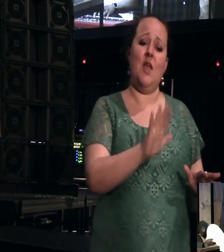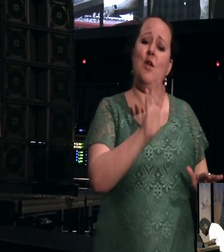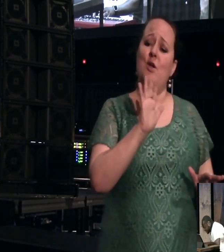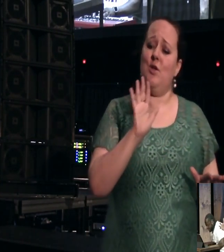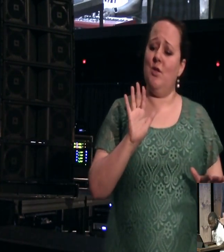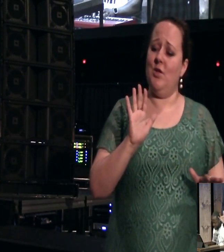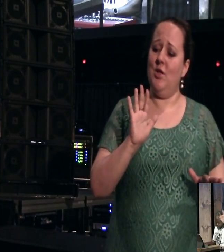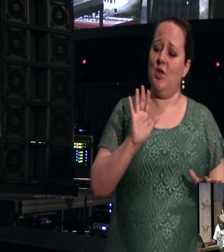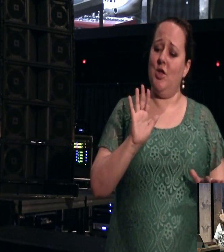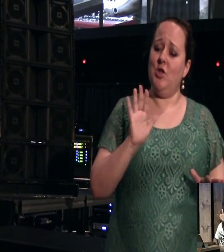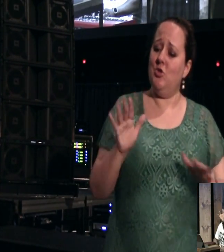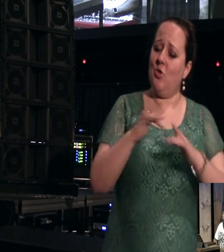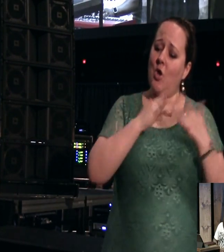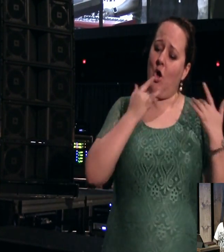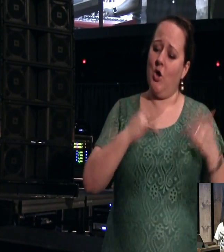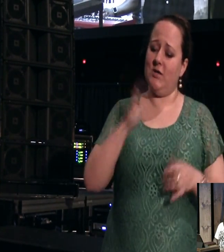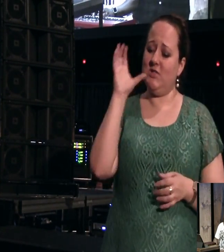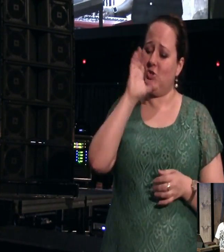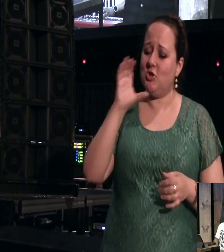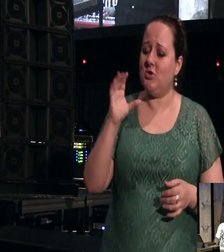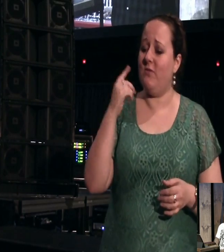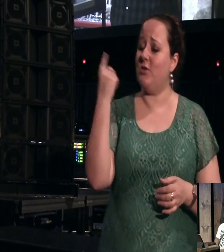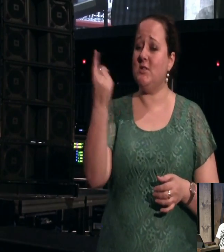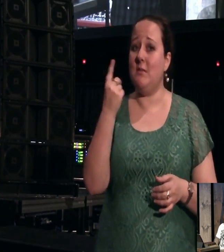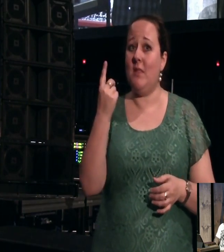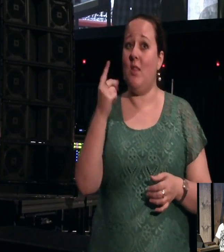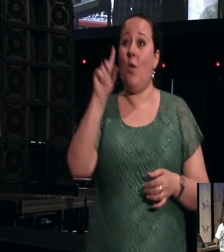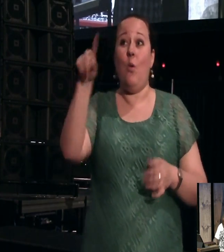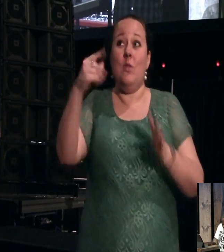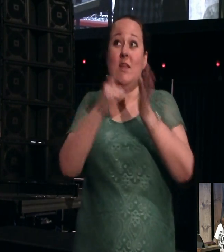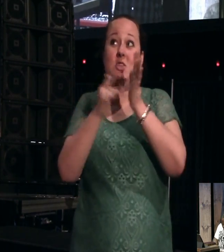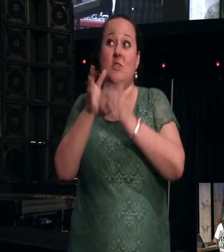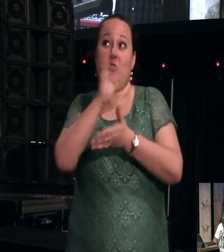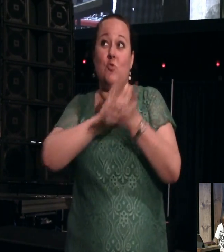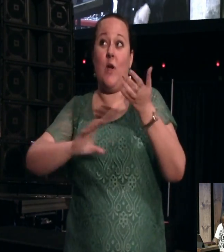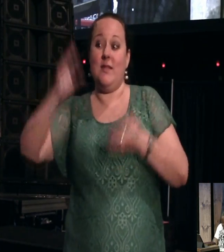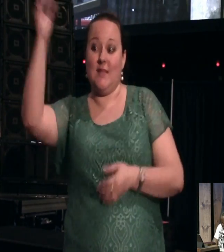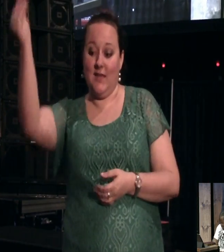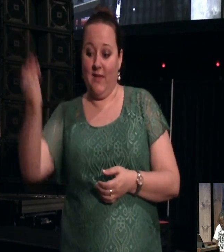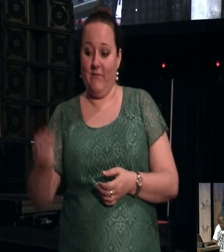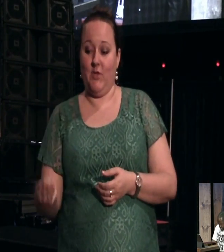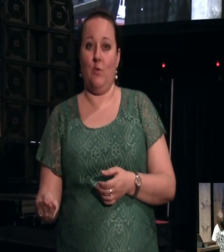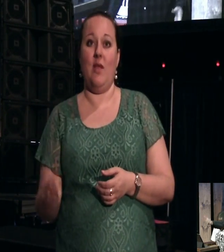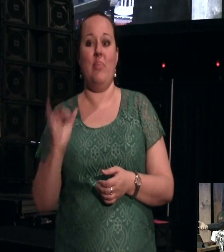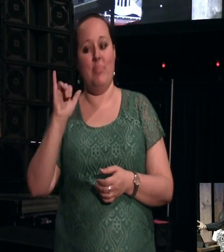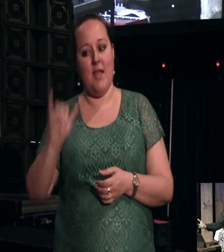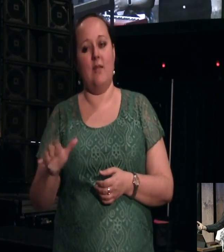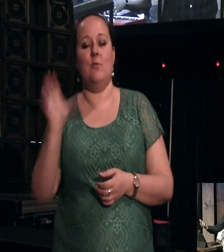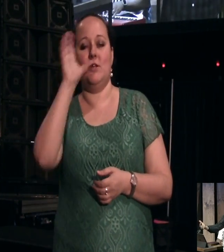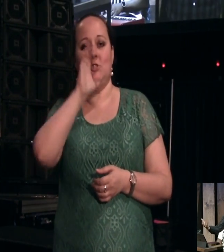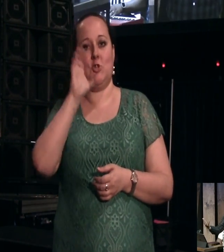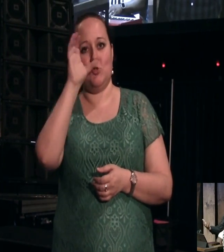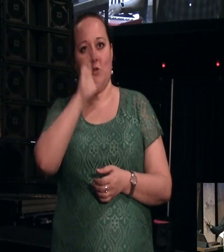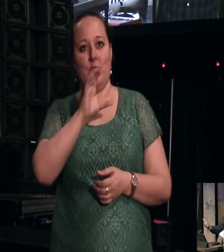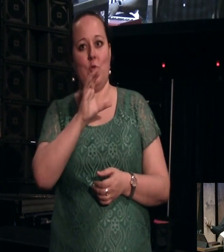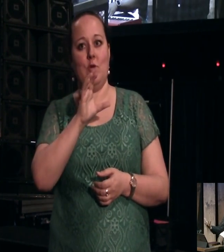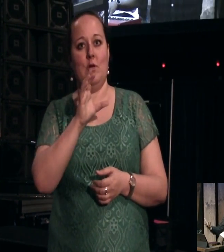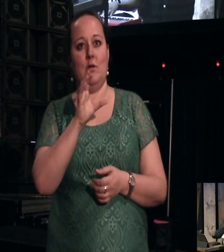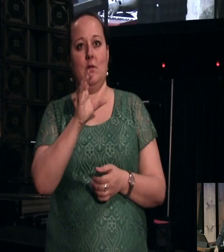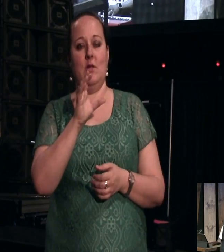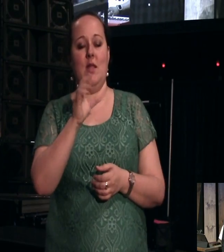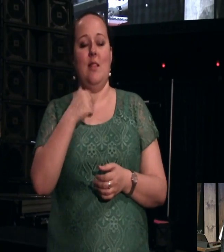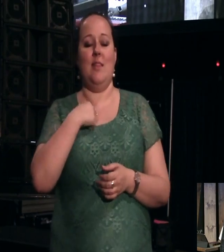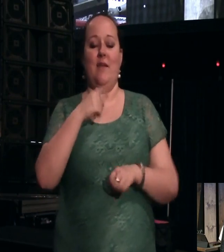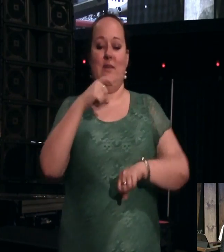And I just said, "Man, your heart is searching for something that only Jesus Christ can give you. That's what it's